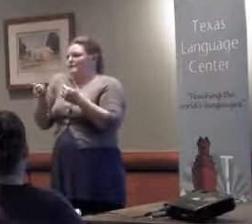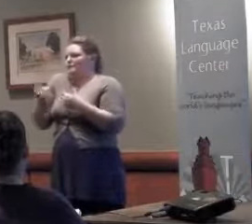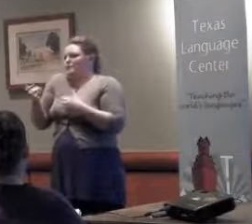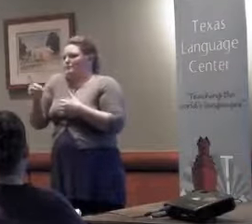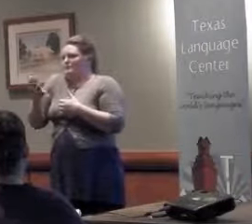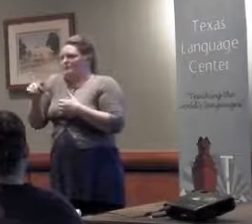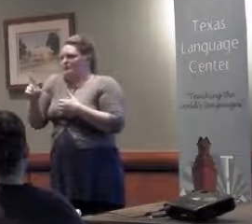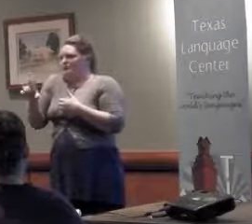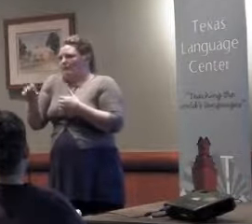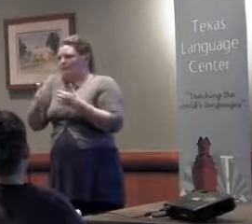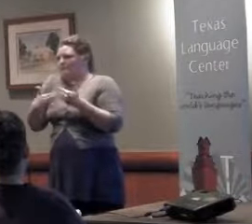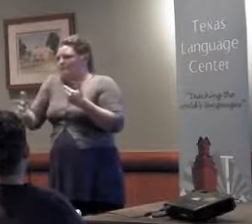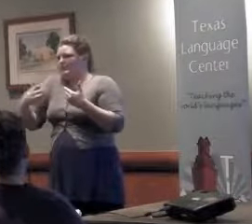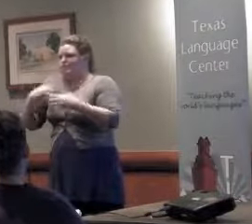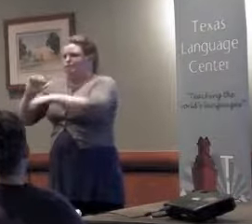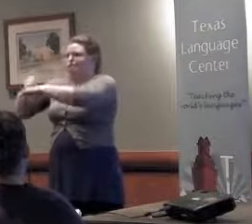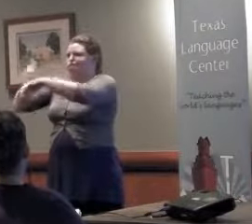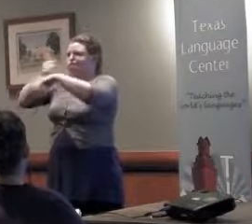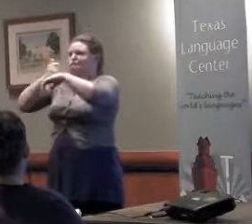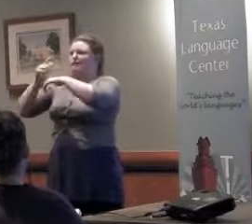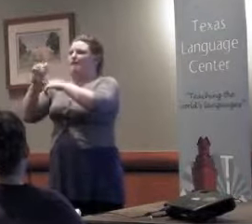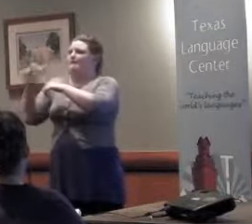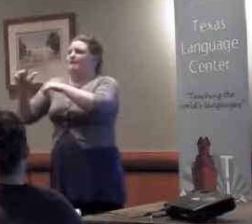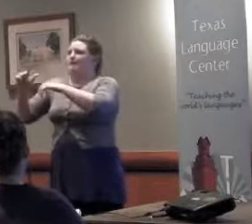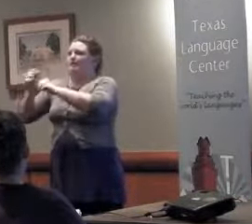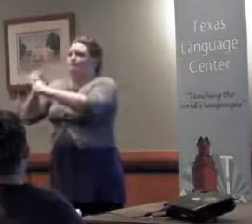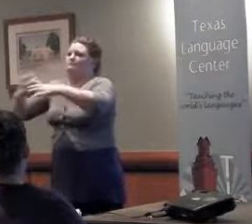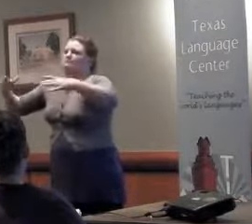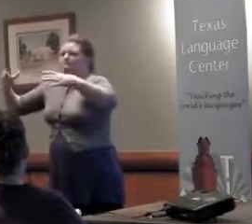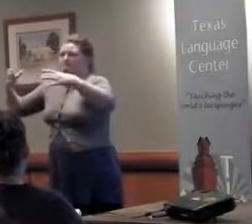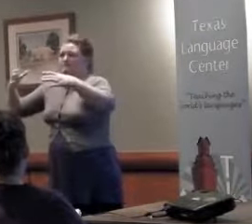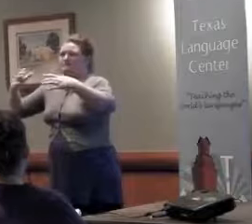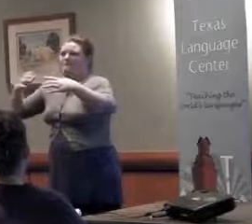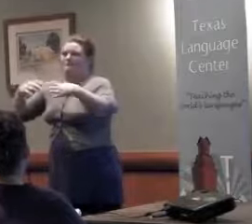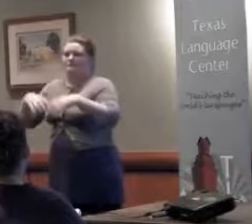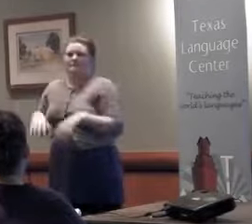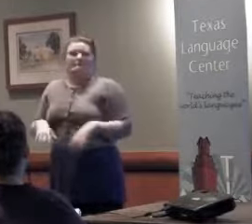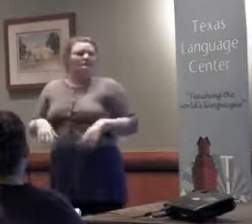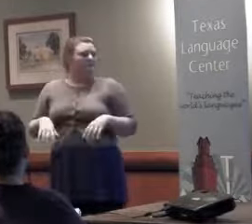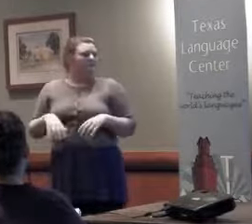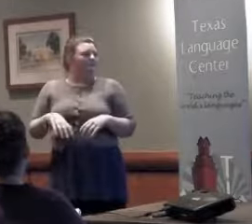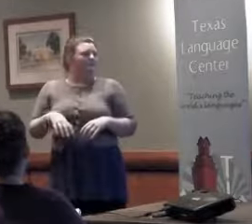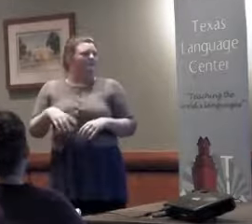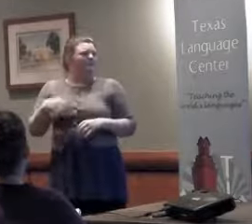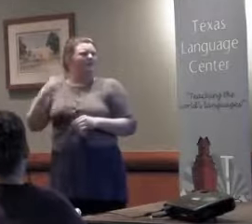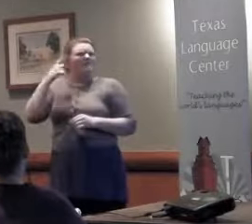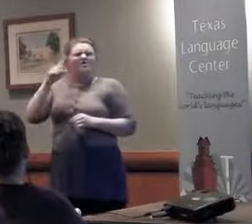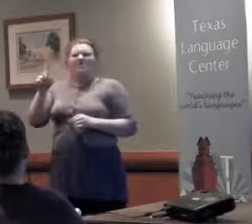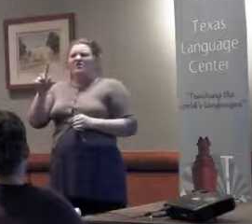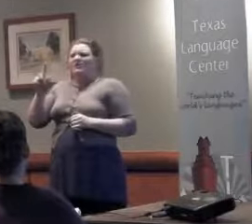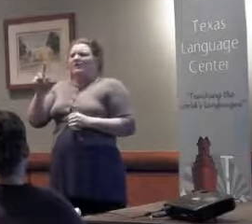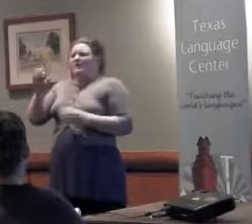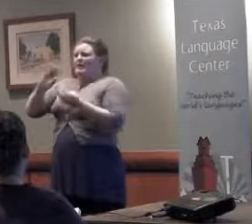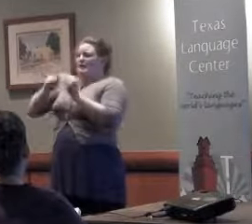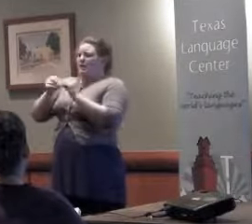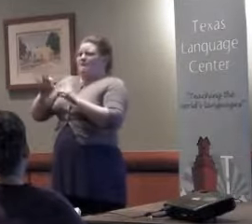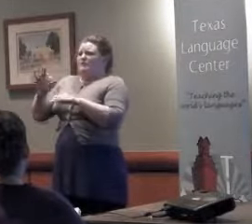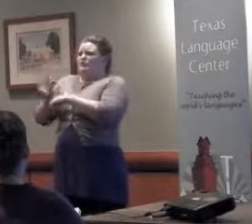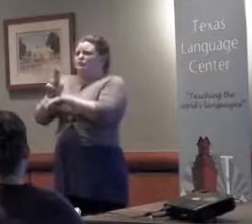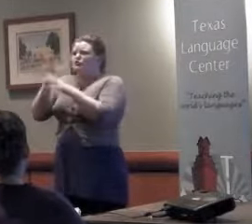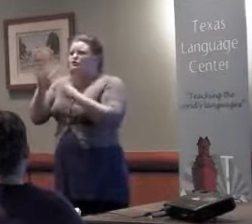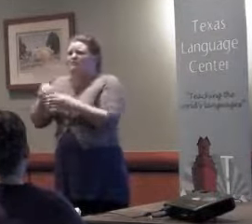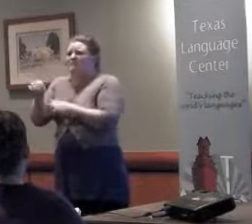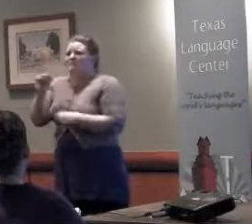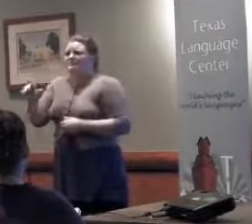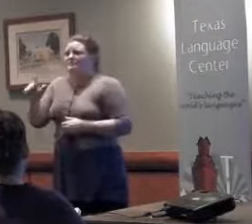there were the beginnings of ASL as we know it. terms of the number of users of ASL,